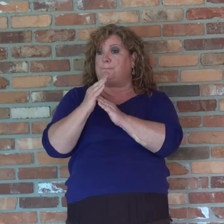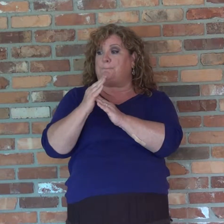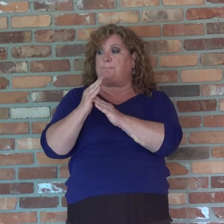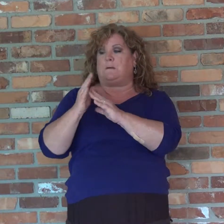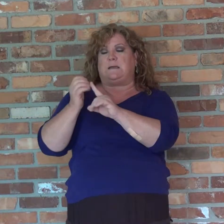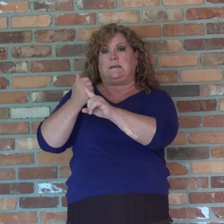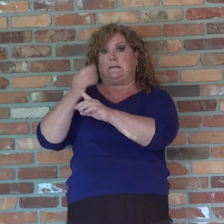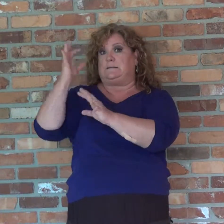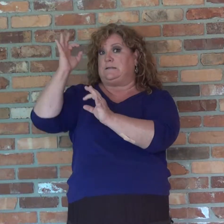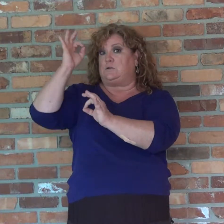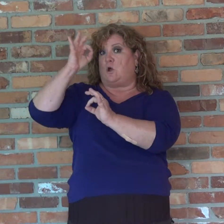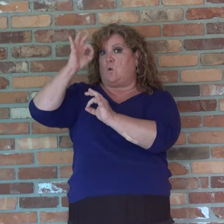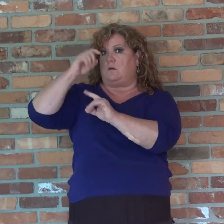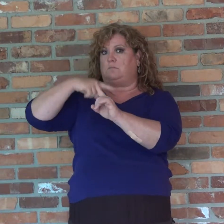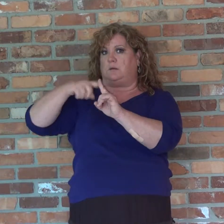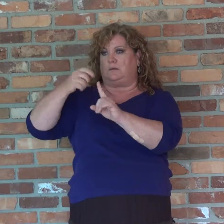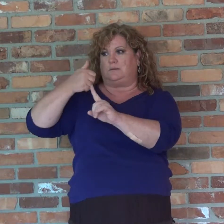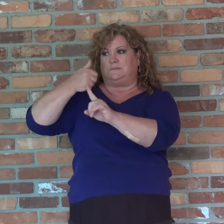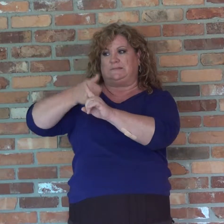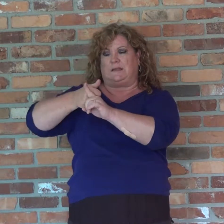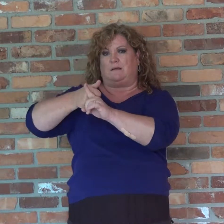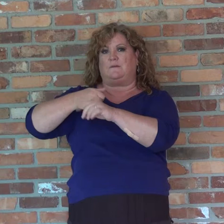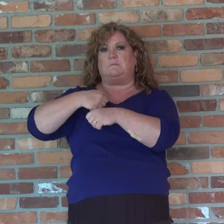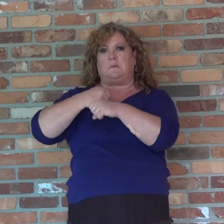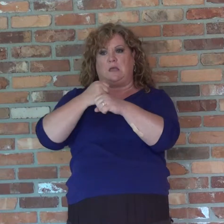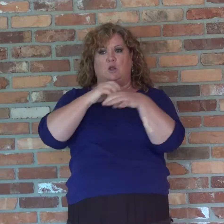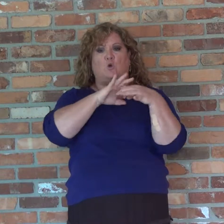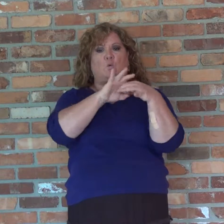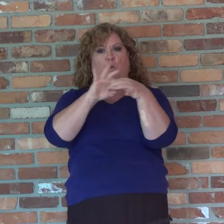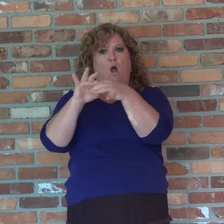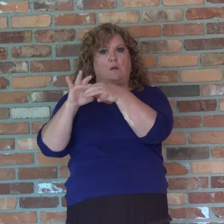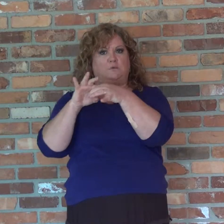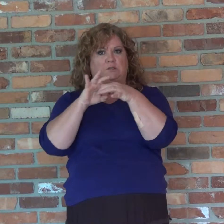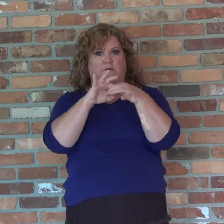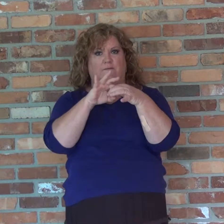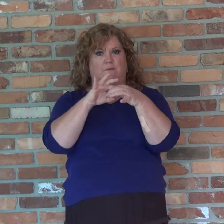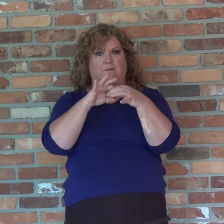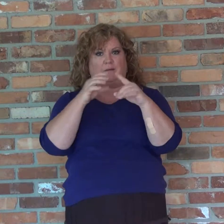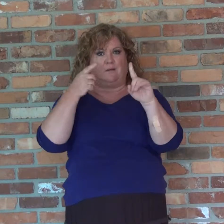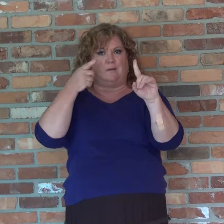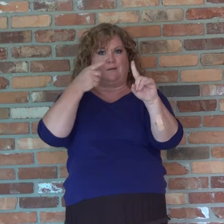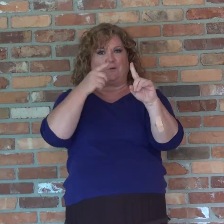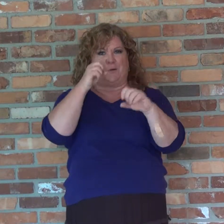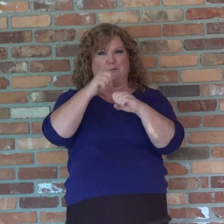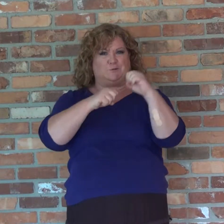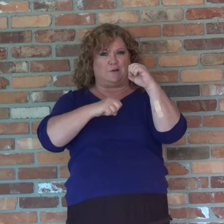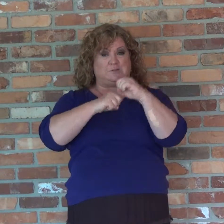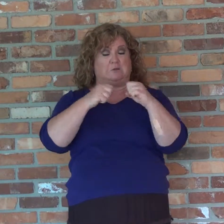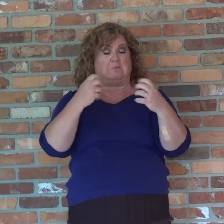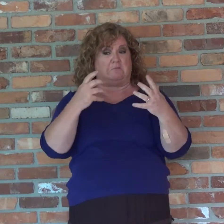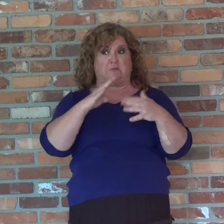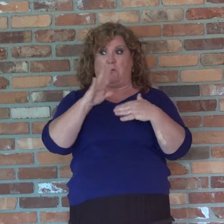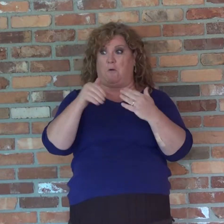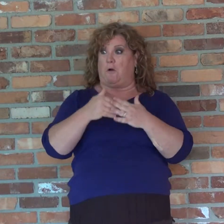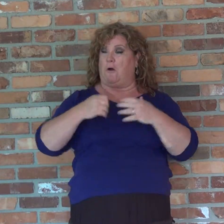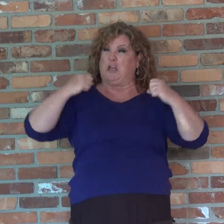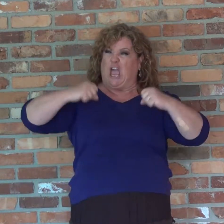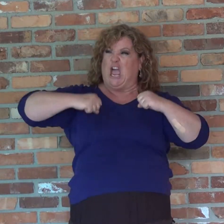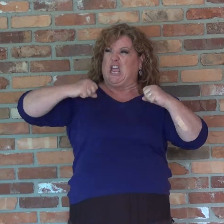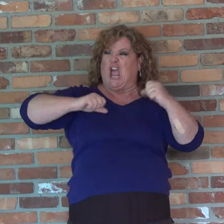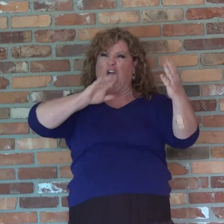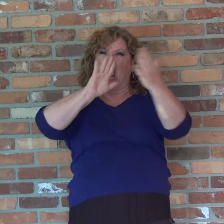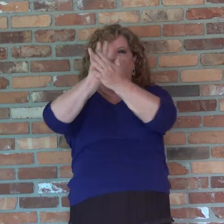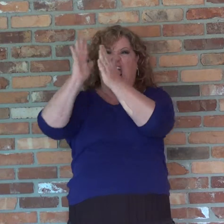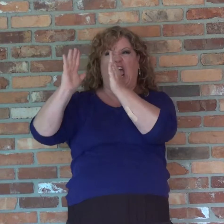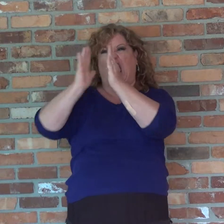a cooperative goal structure. We either all make it or don't make it. At that moment, sitting there by the stream, everybody was all revved up and rah-rah about